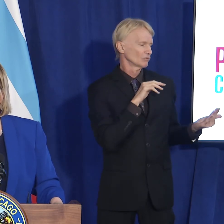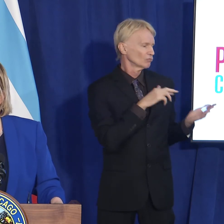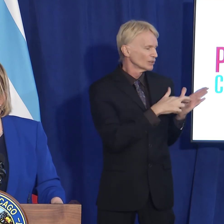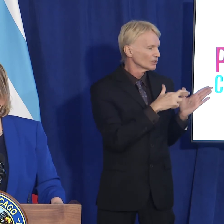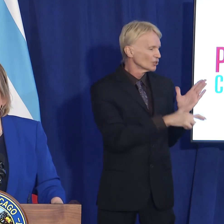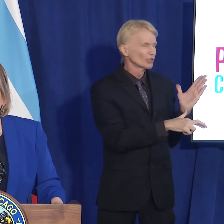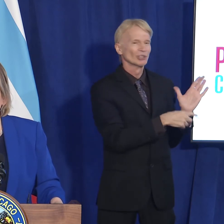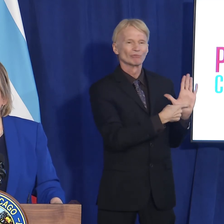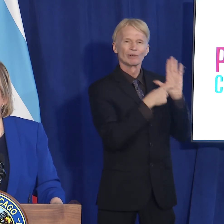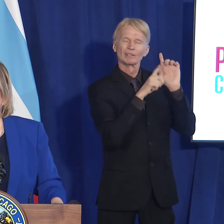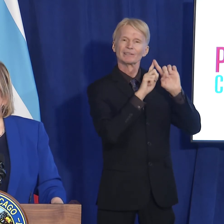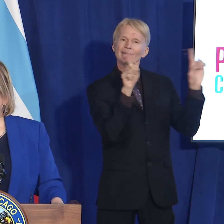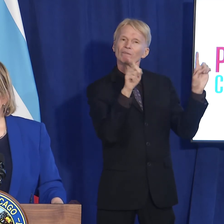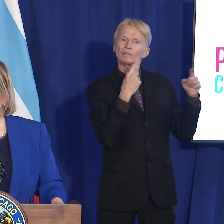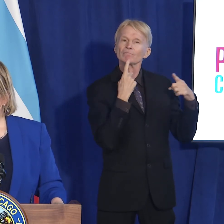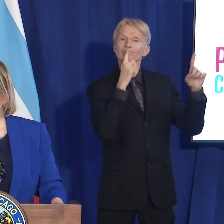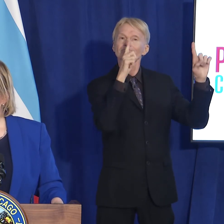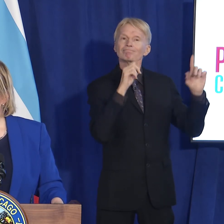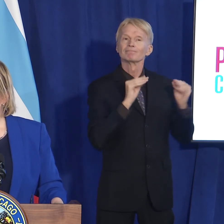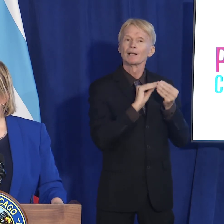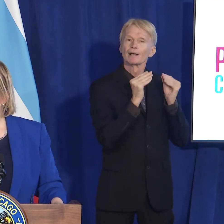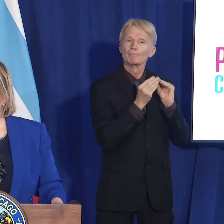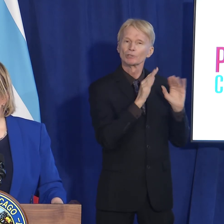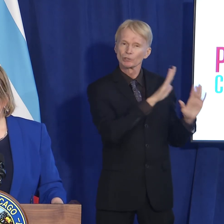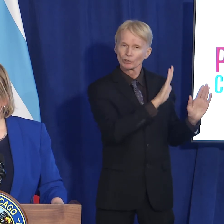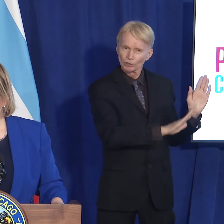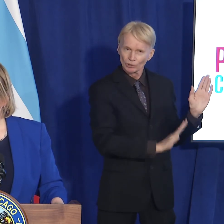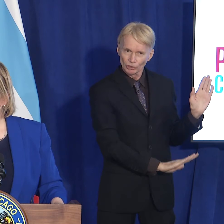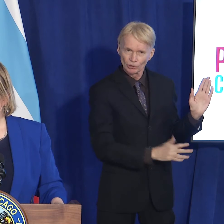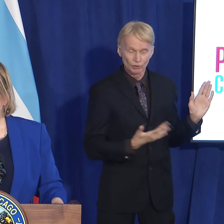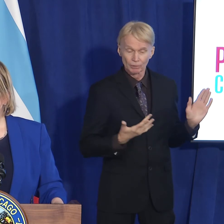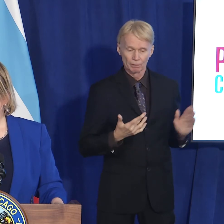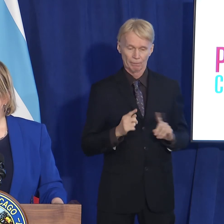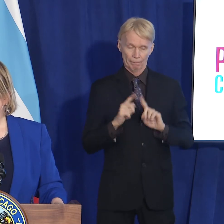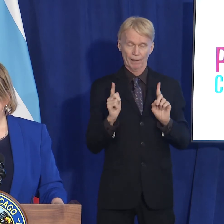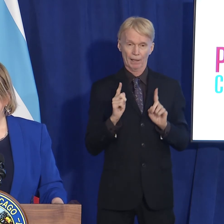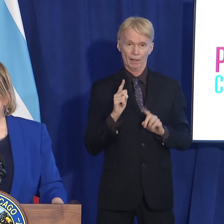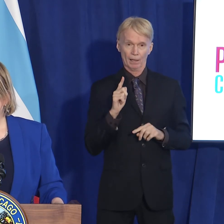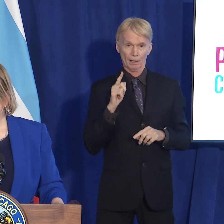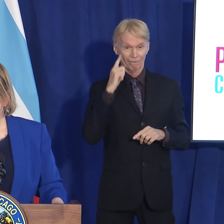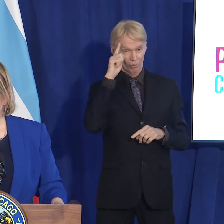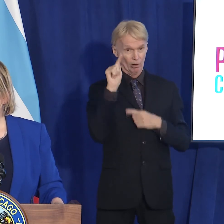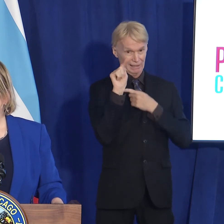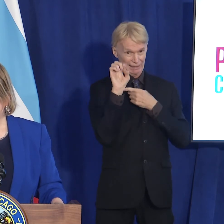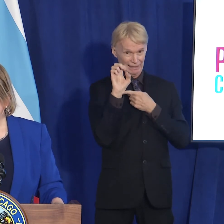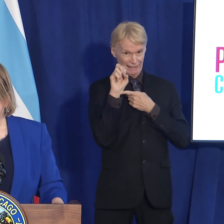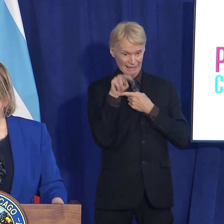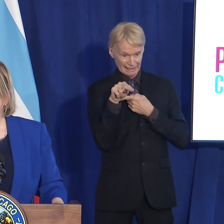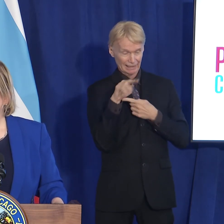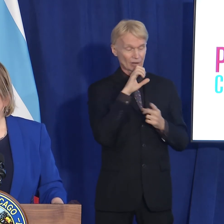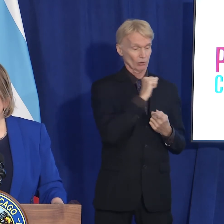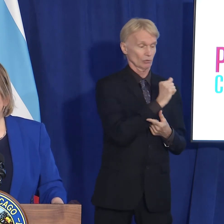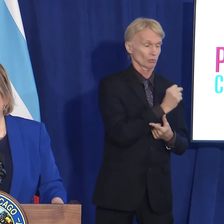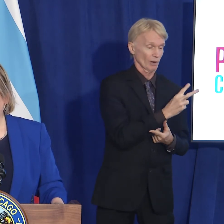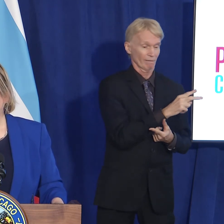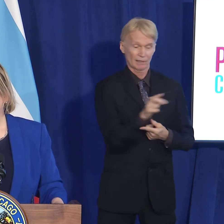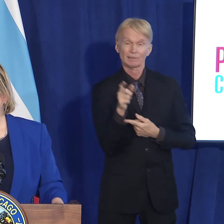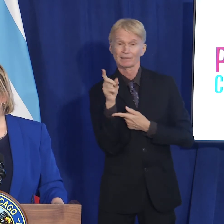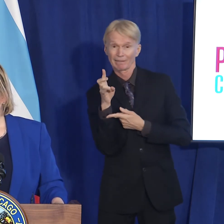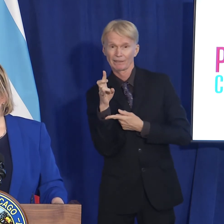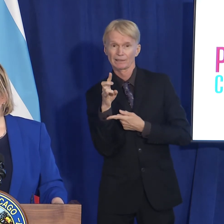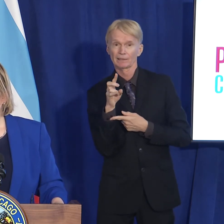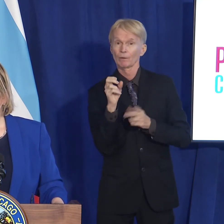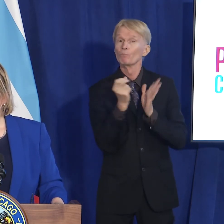studies and sort of different efficacy. The vaccine, the only one that right now is approved for teens in the U.S., the 12 to 17-year-olds, is